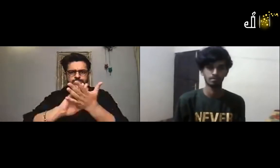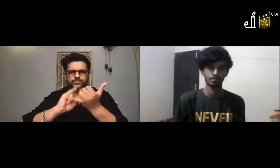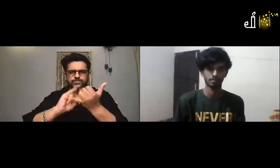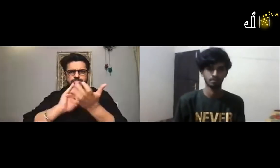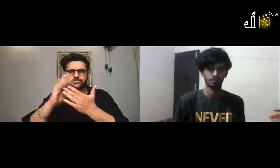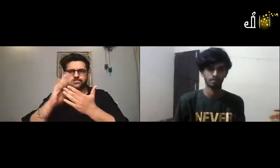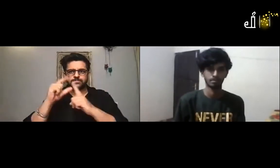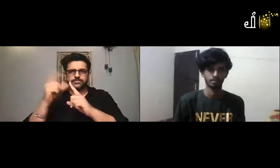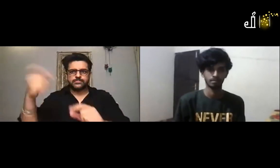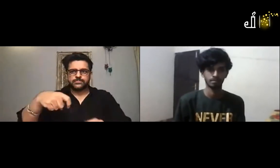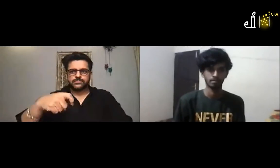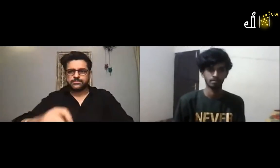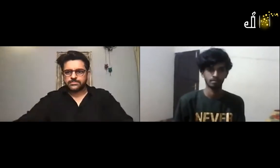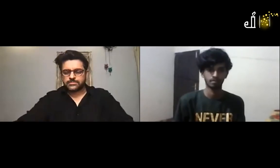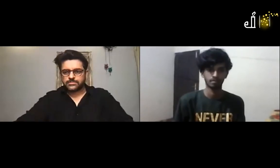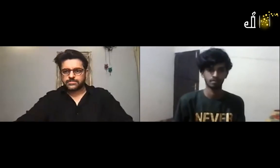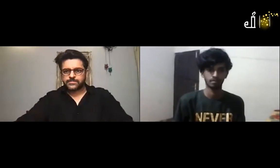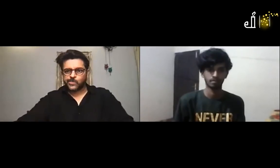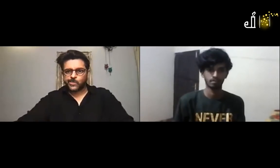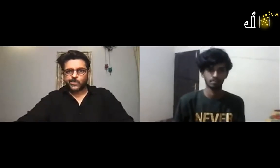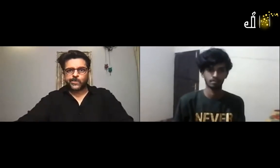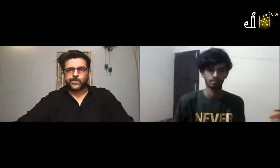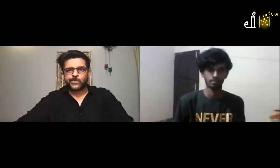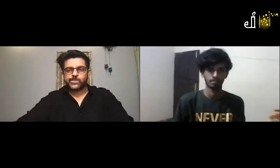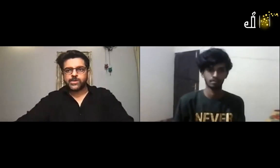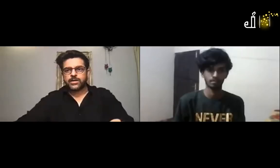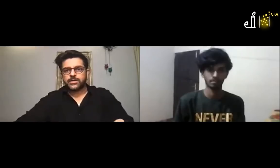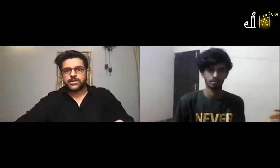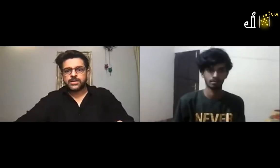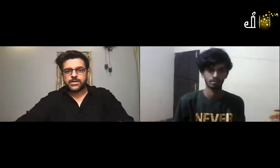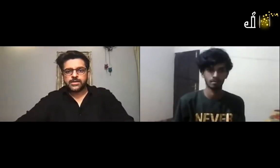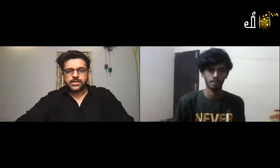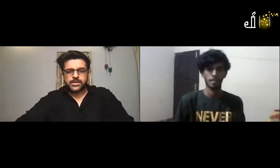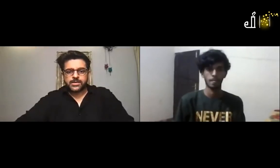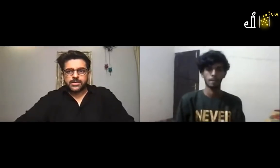The other person, Rashid, is he joining in?